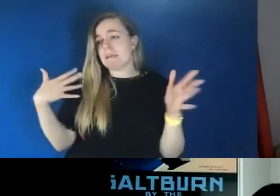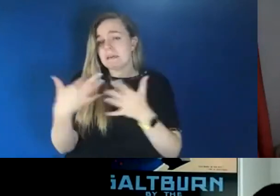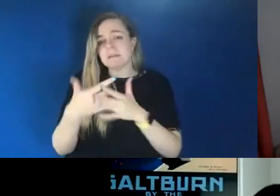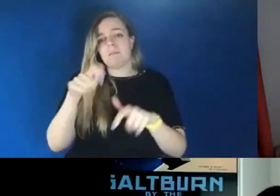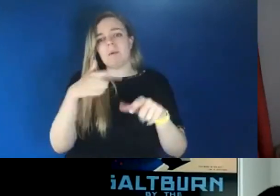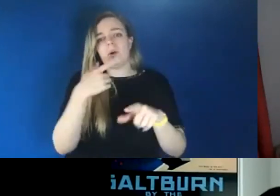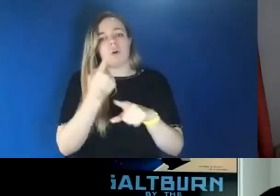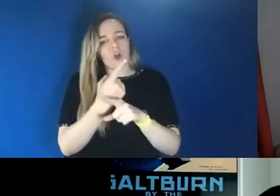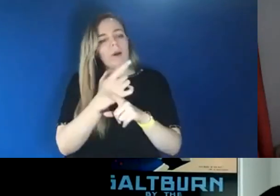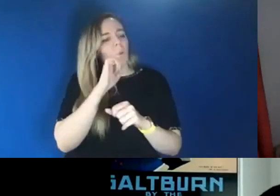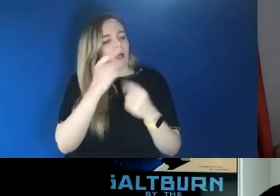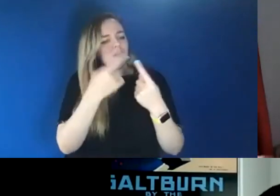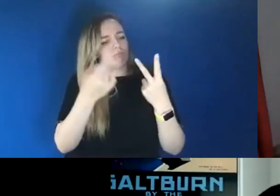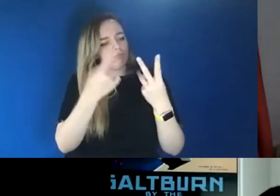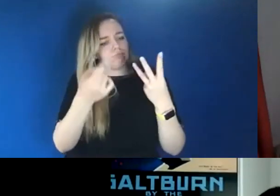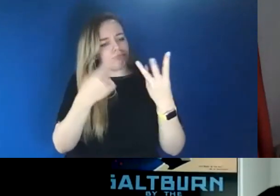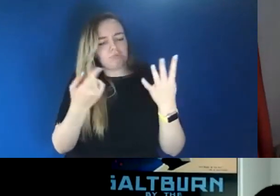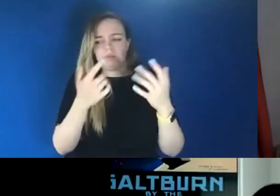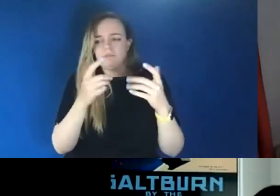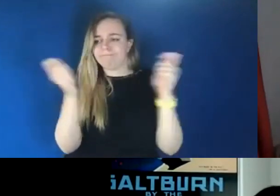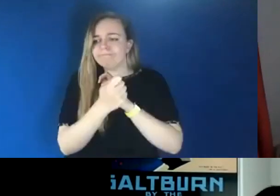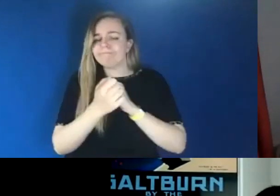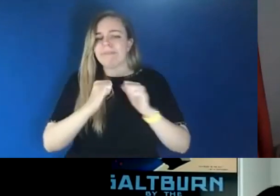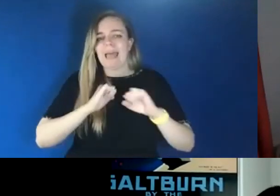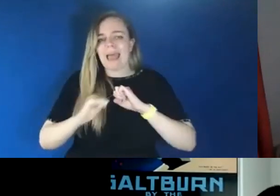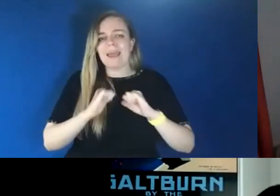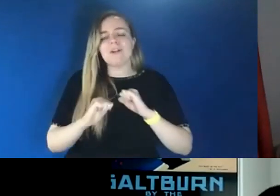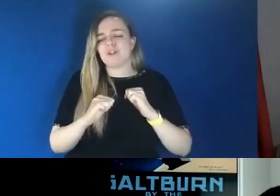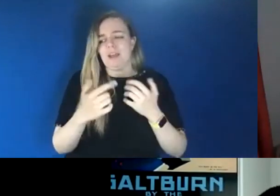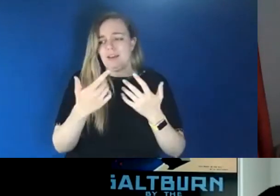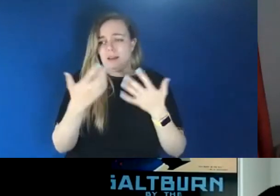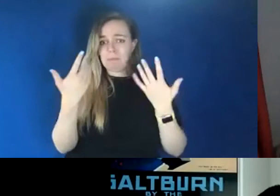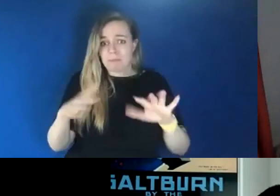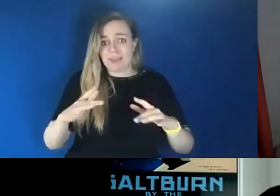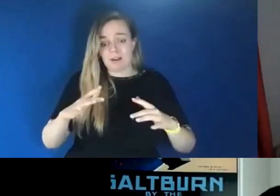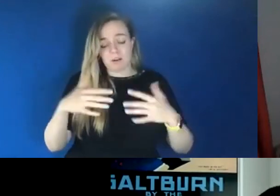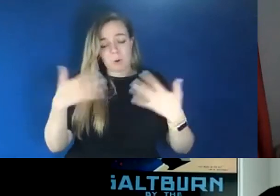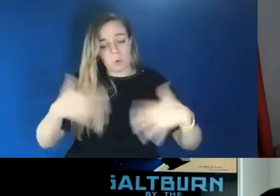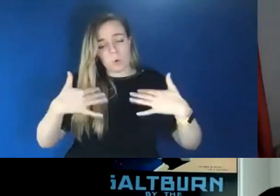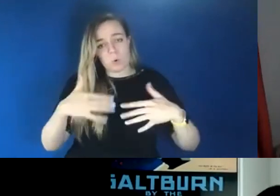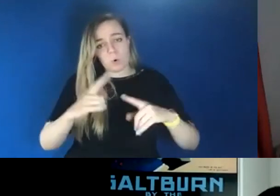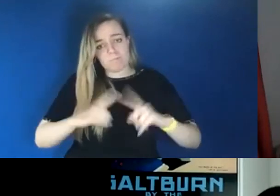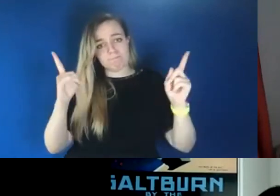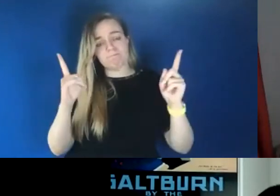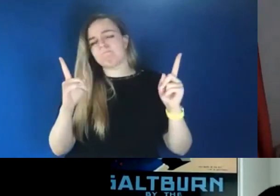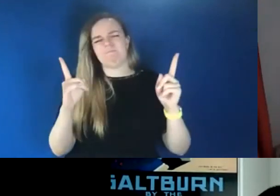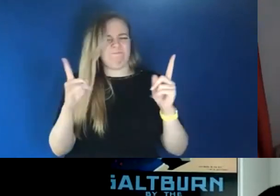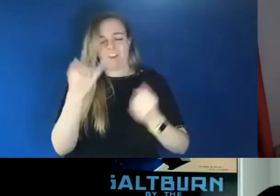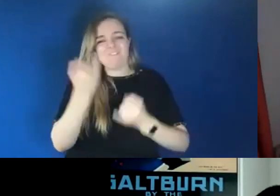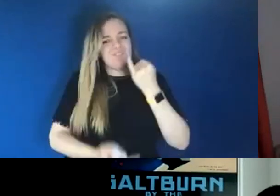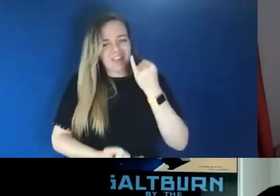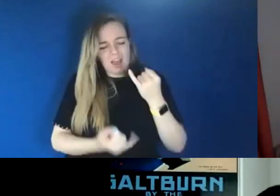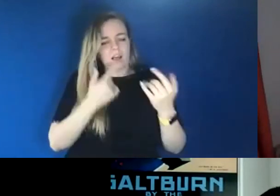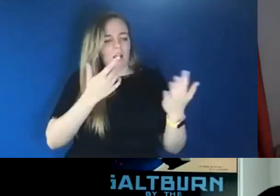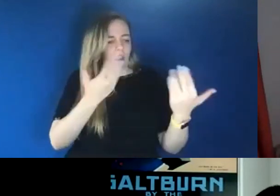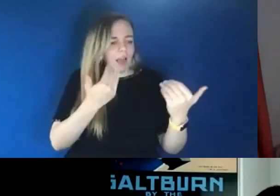things that we're going to do in transport and energy, and they've failed to make any substantive difference on climate or for the workers and